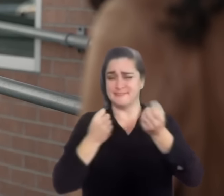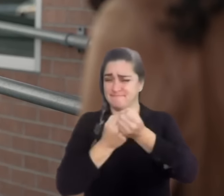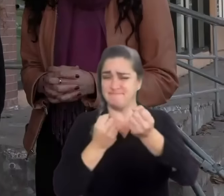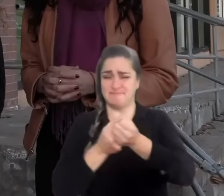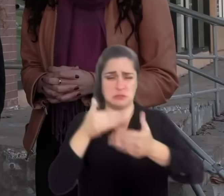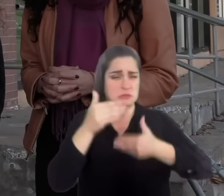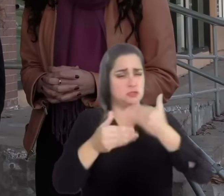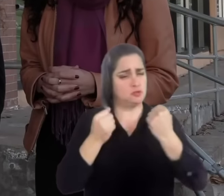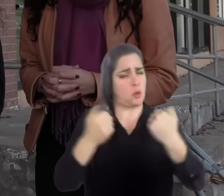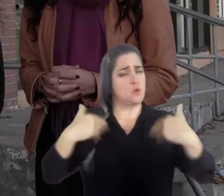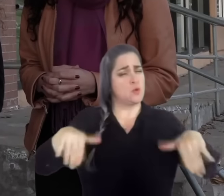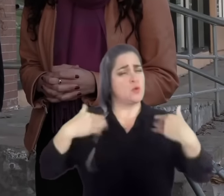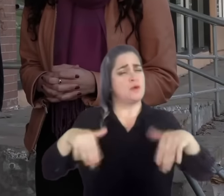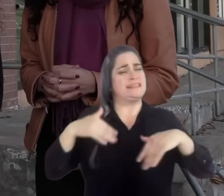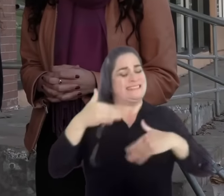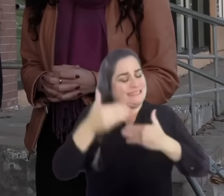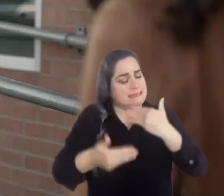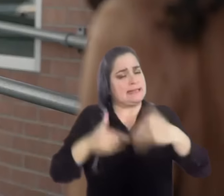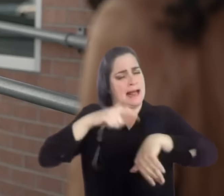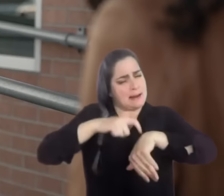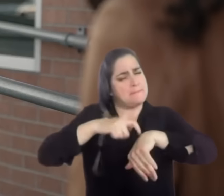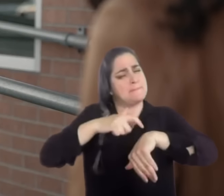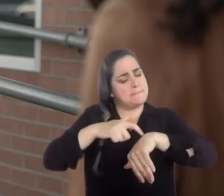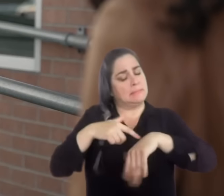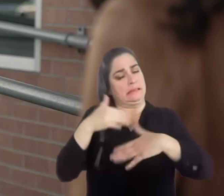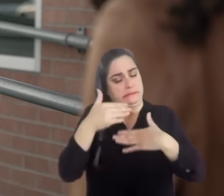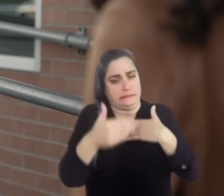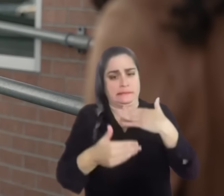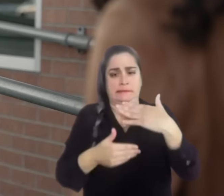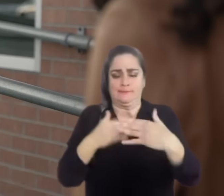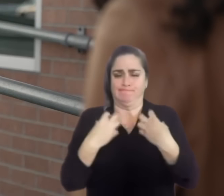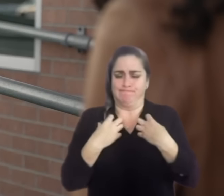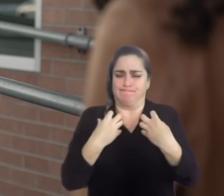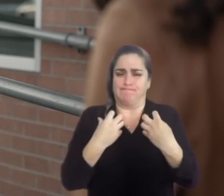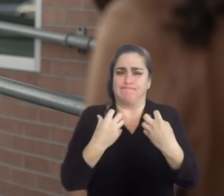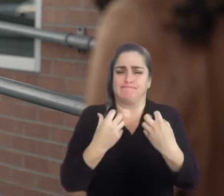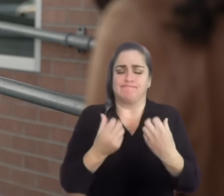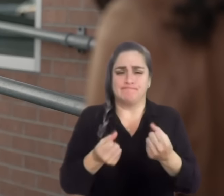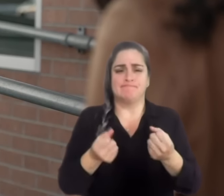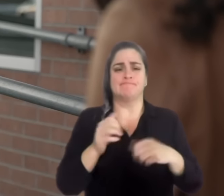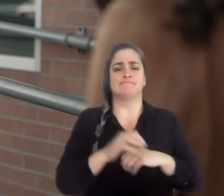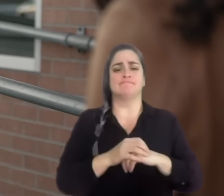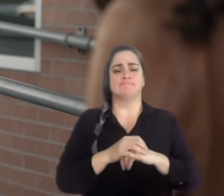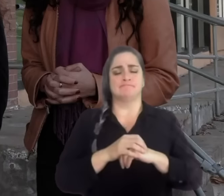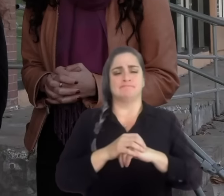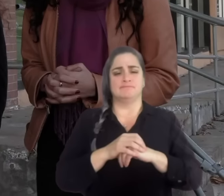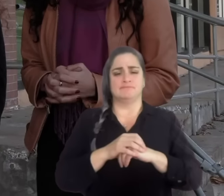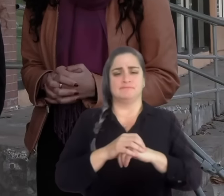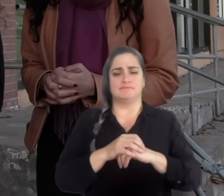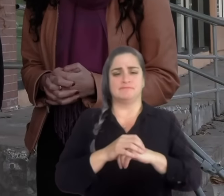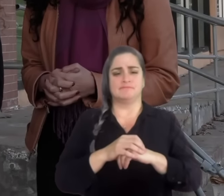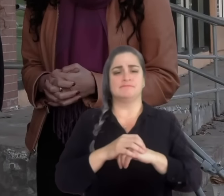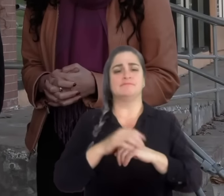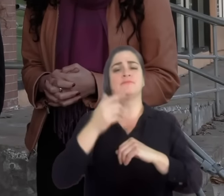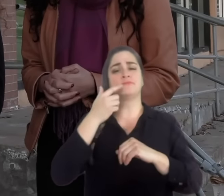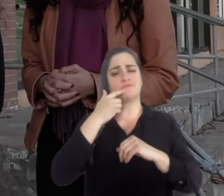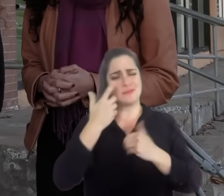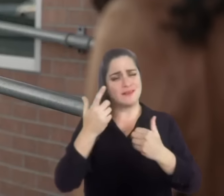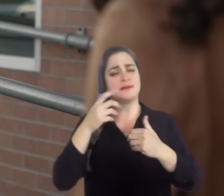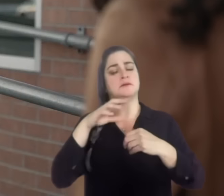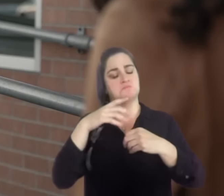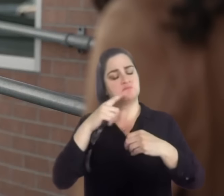has been very strong, that has helped to be able to get some healing and processing. So, the process has been